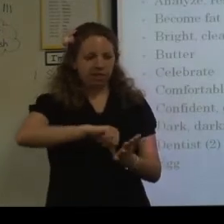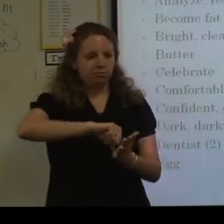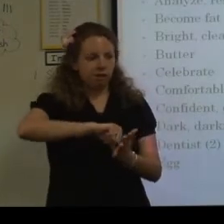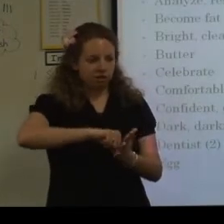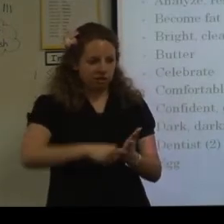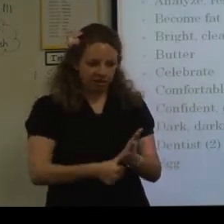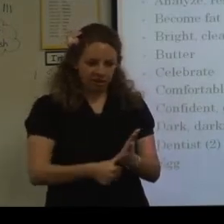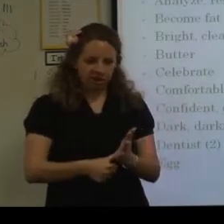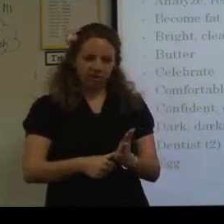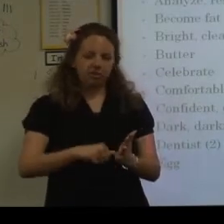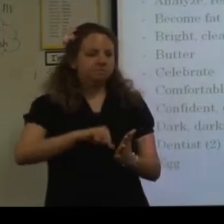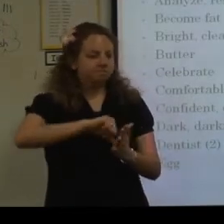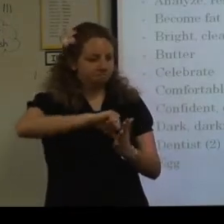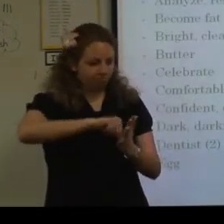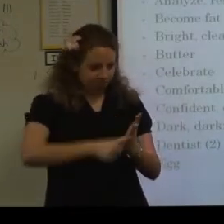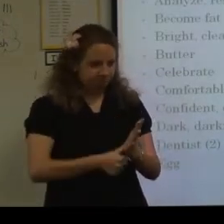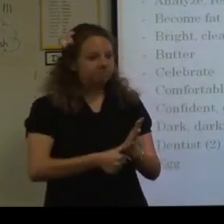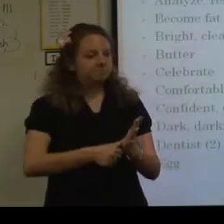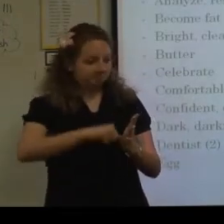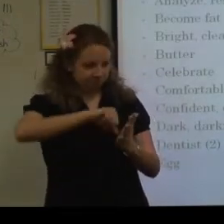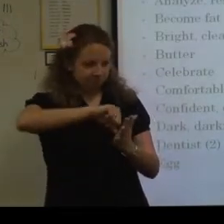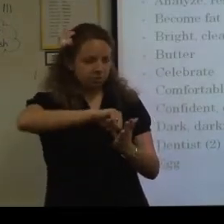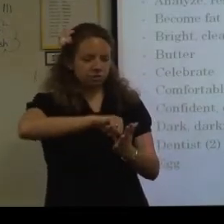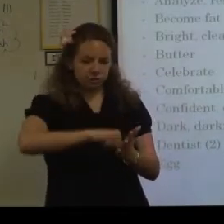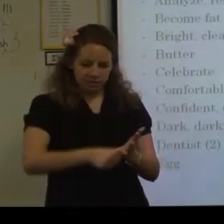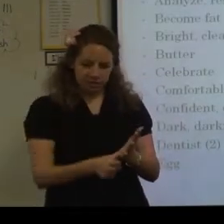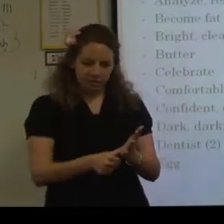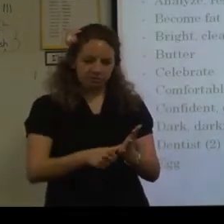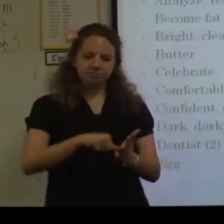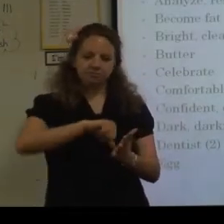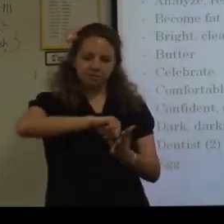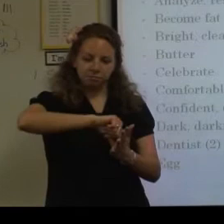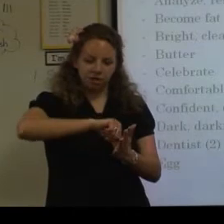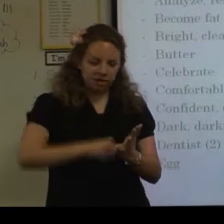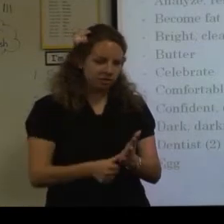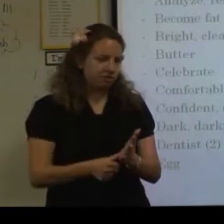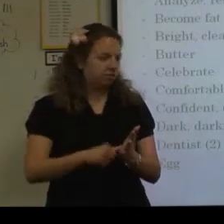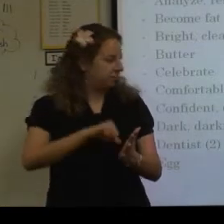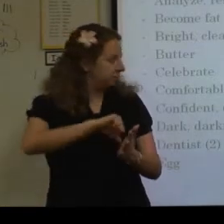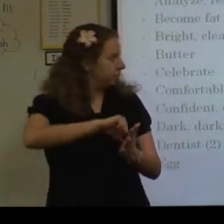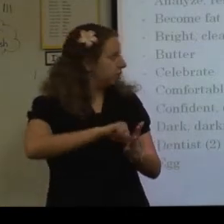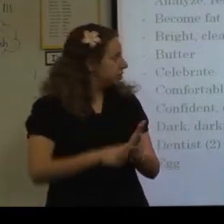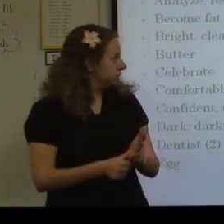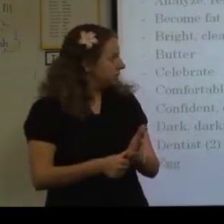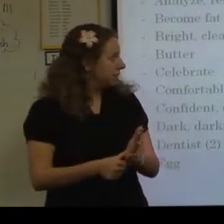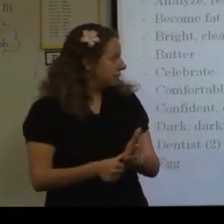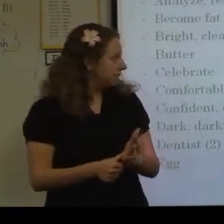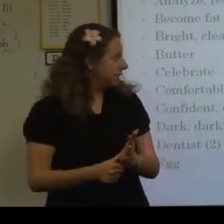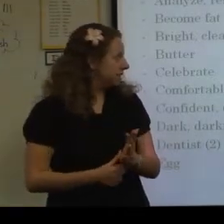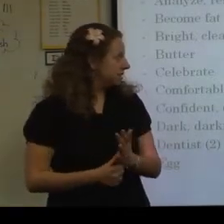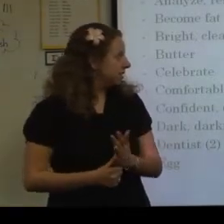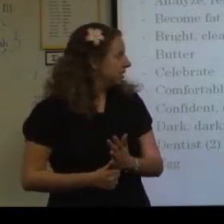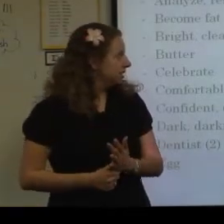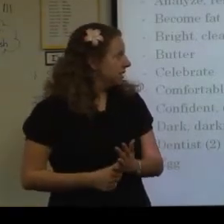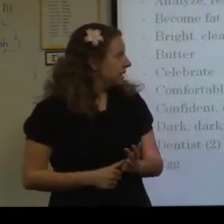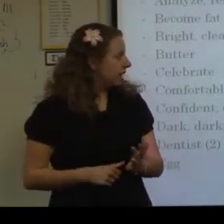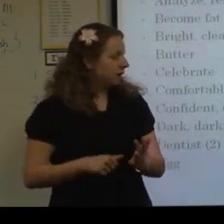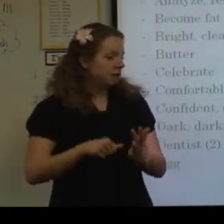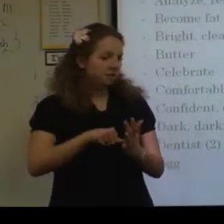an impression in it. Like that? Just twisting it down. Impress, impression, or emphasize. I've